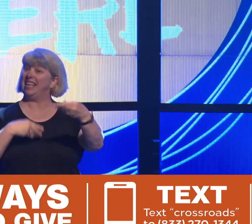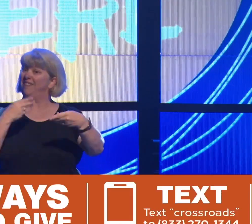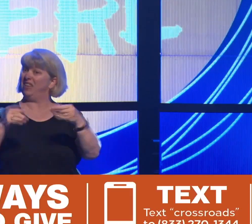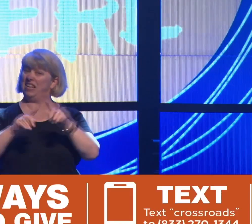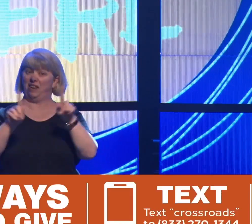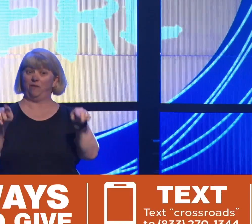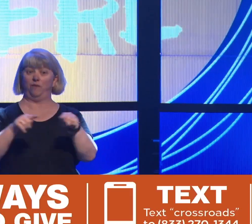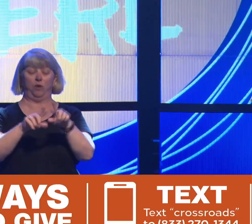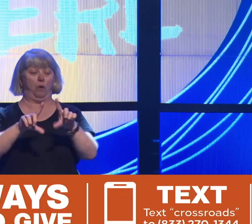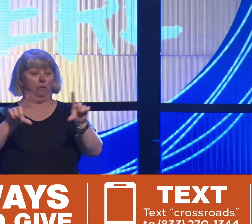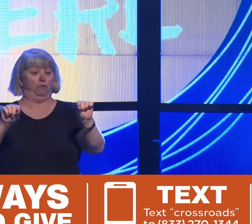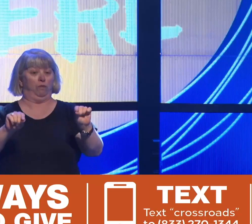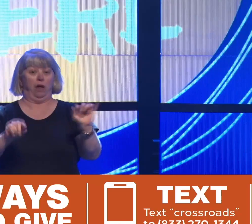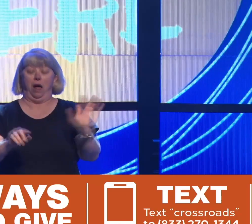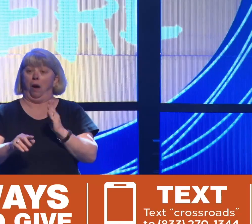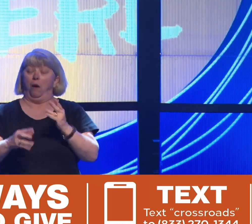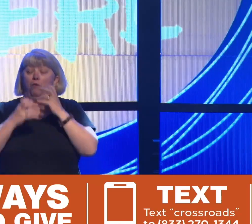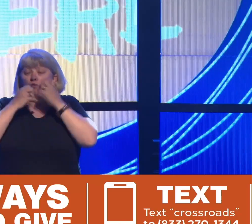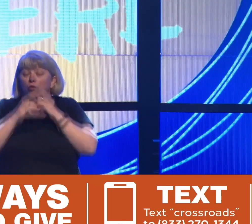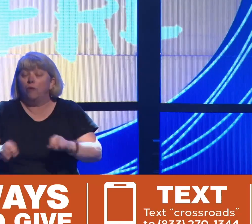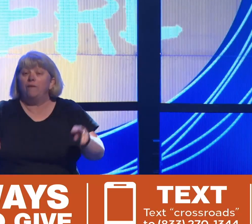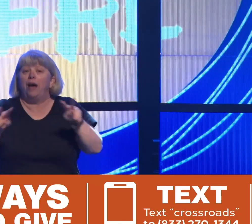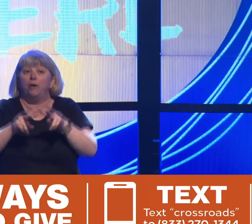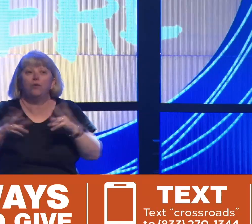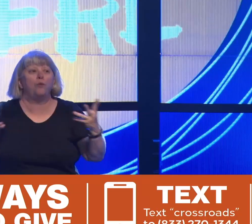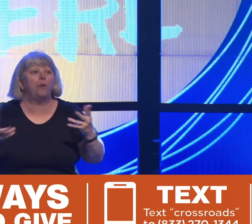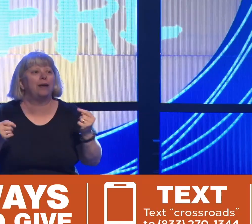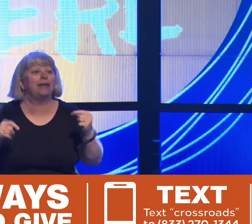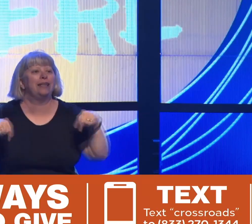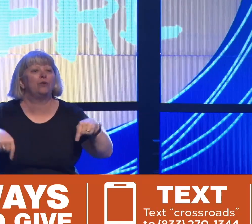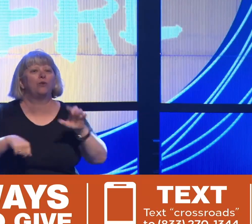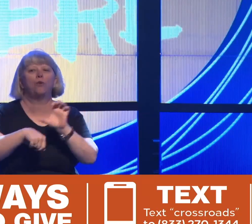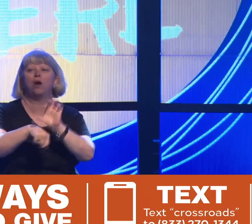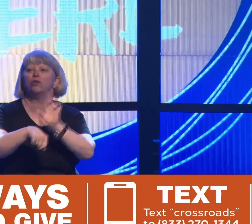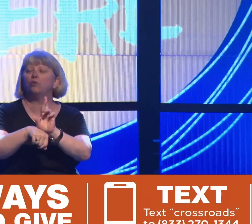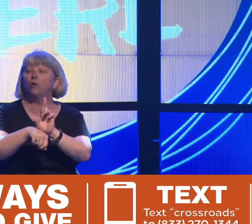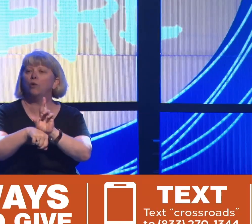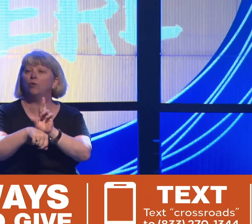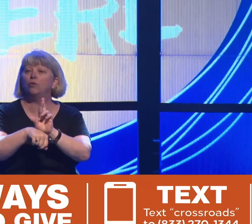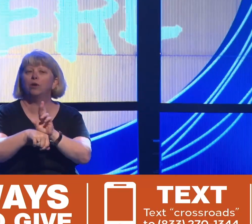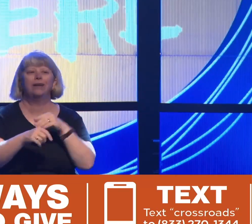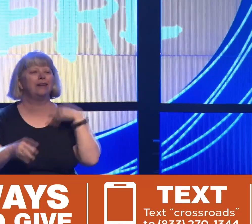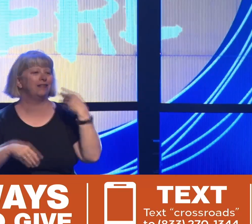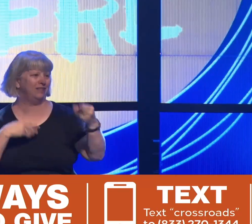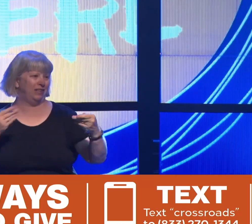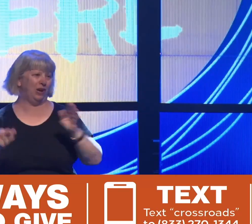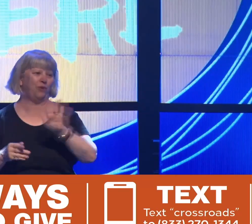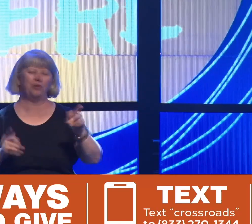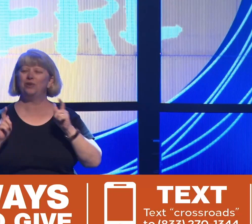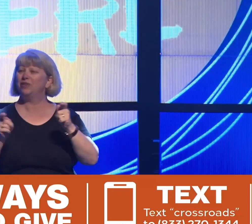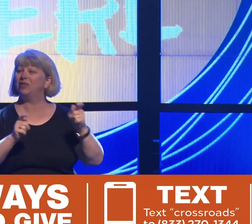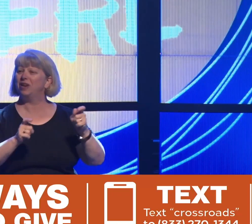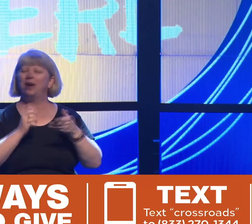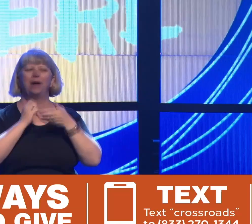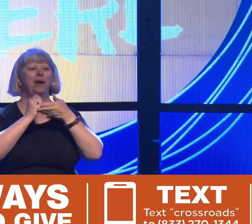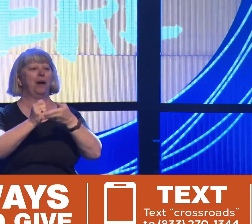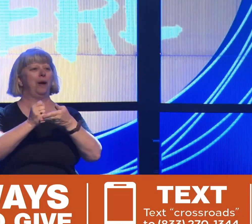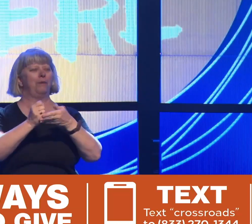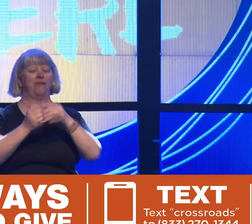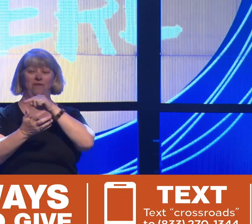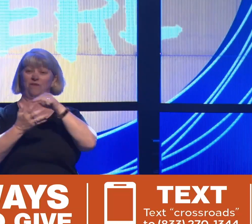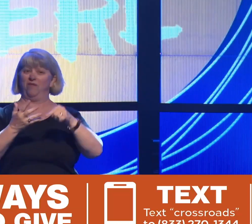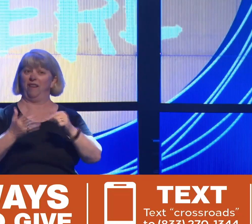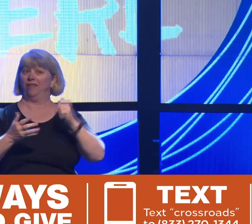envelope. And one of our core values is here at Crossroads is generosity. And your donations are helping rewrite those 5